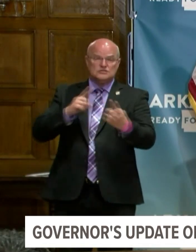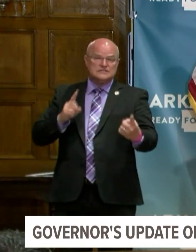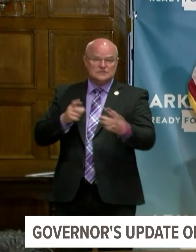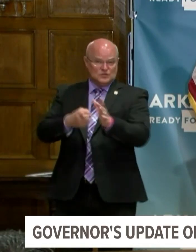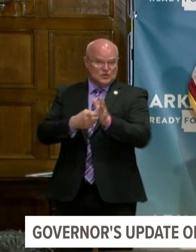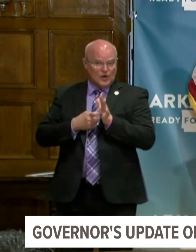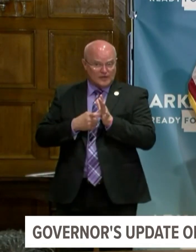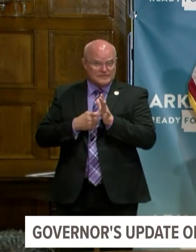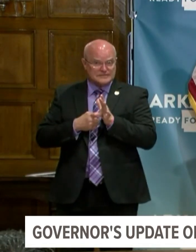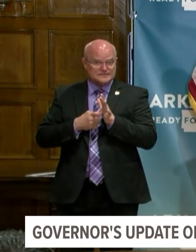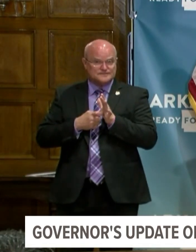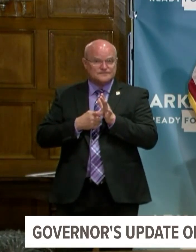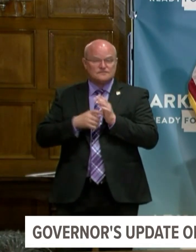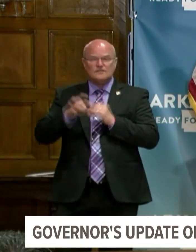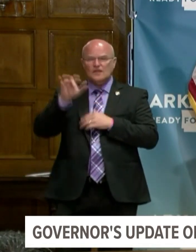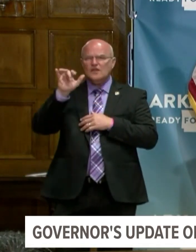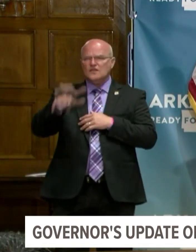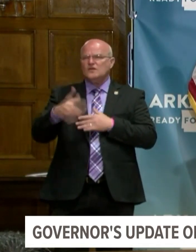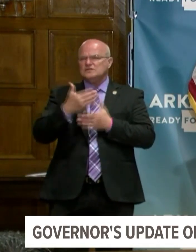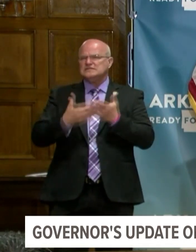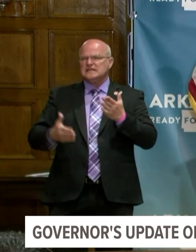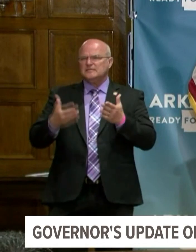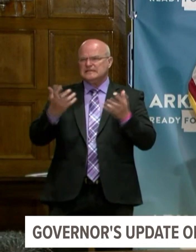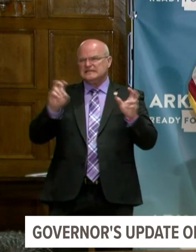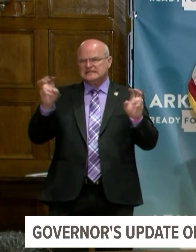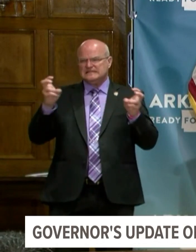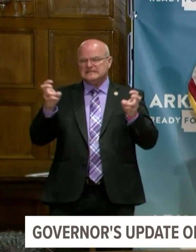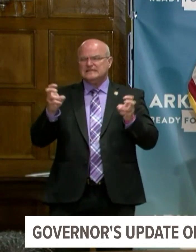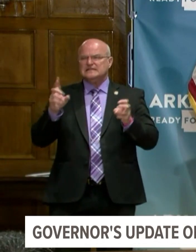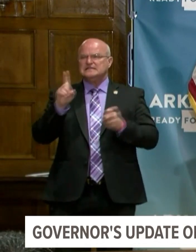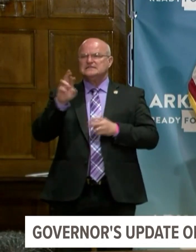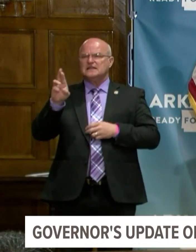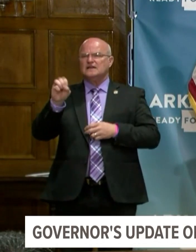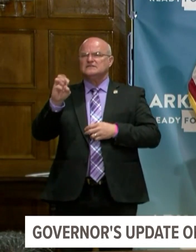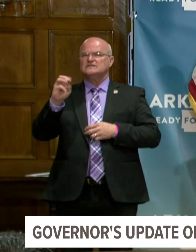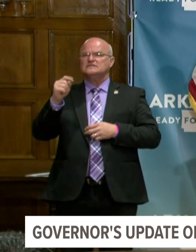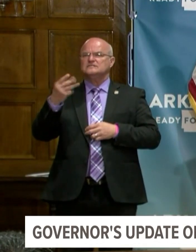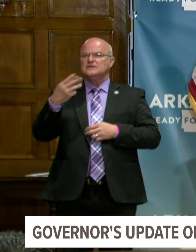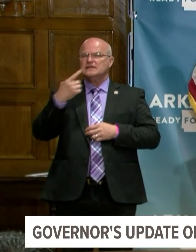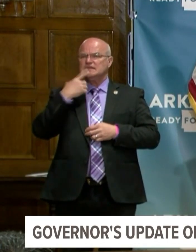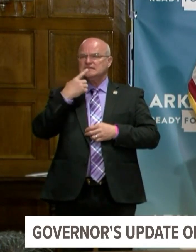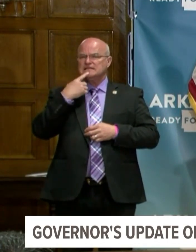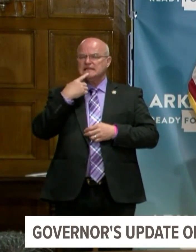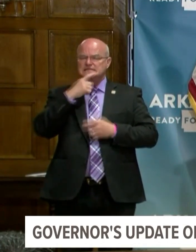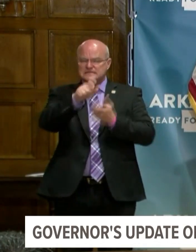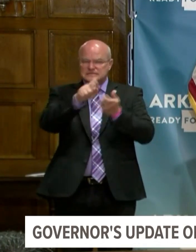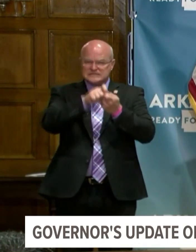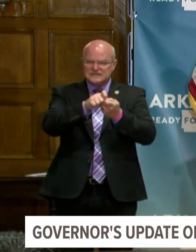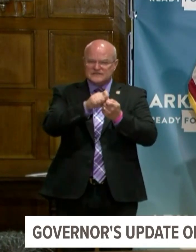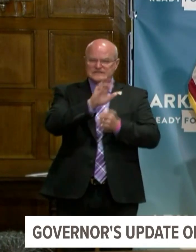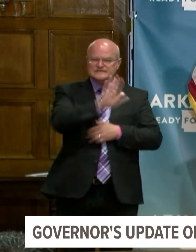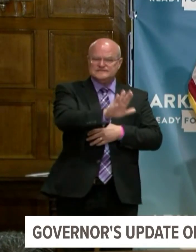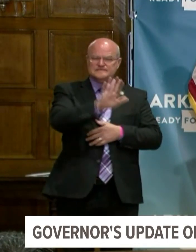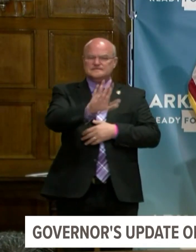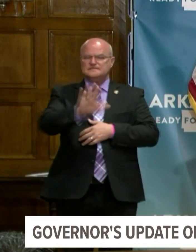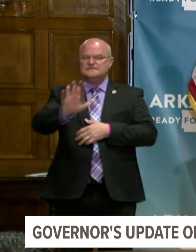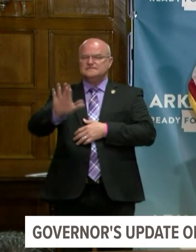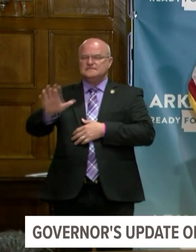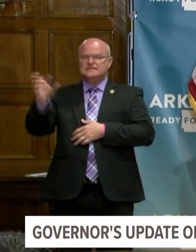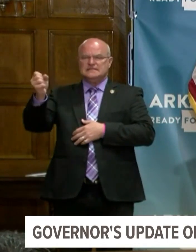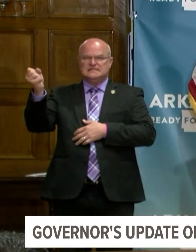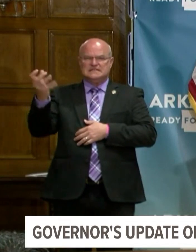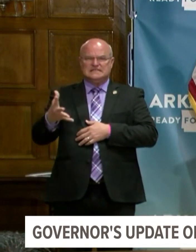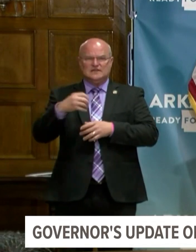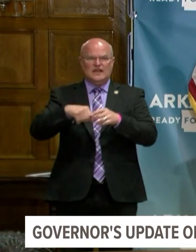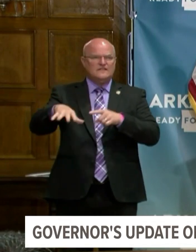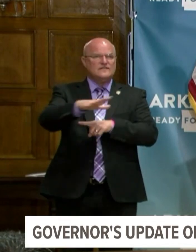distancing requirements. Those are some of the essence, as Dr. Smith said. It will have to be specific to each different